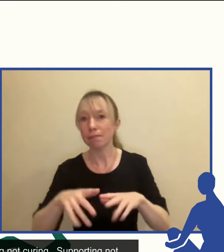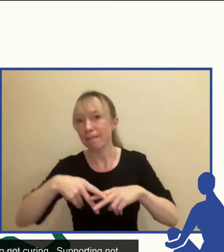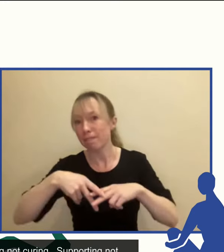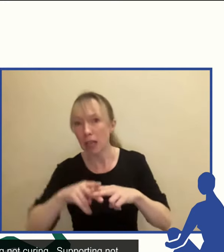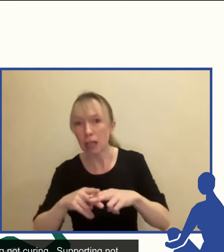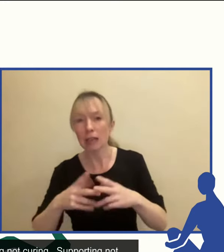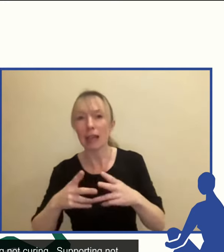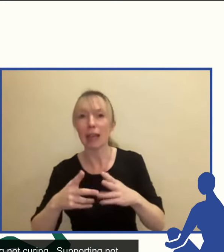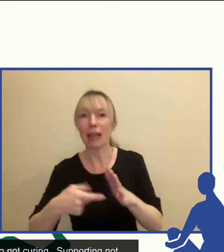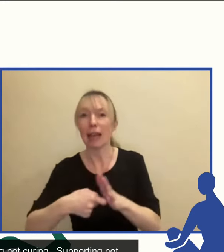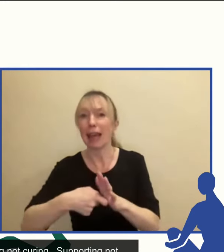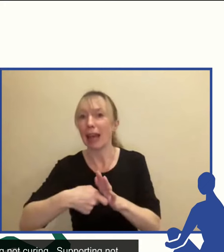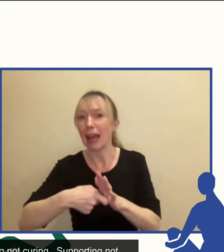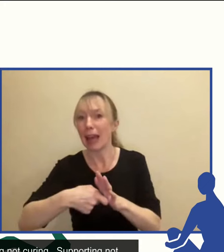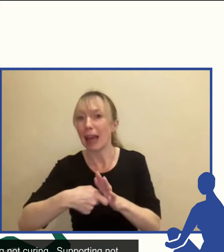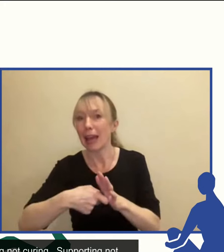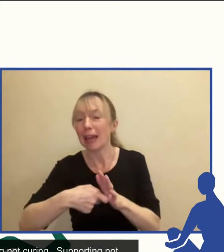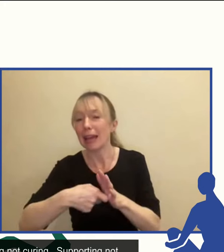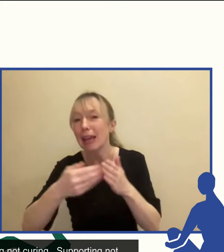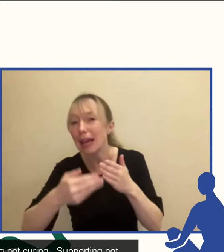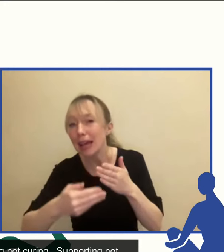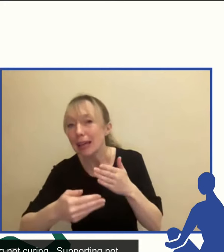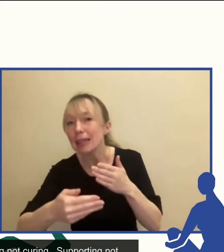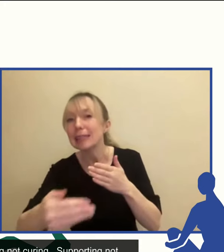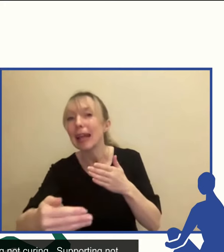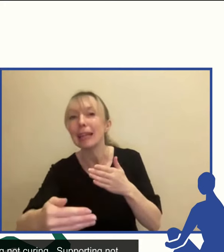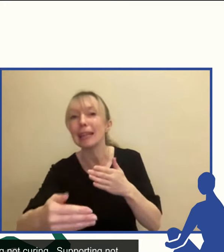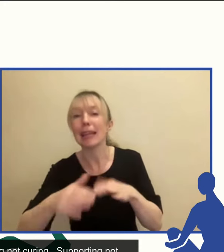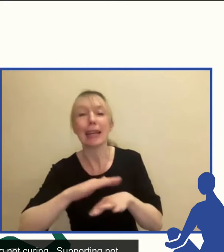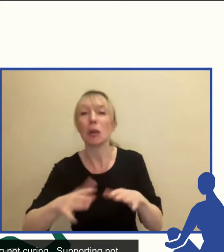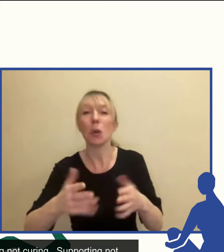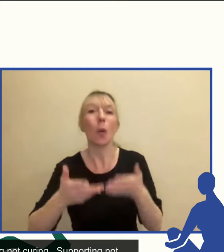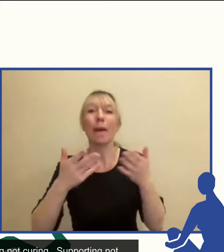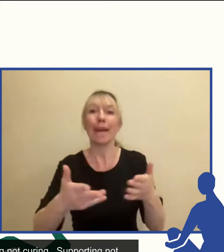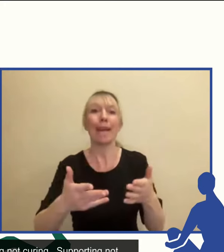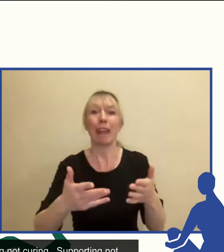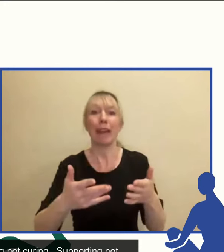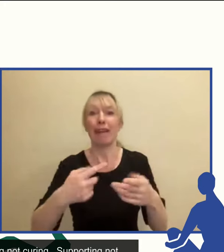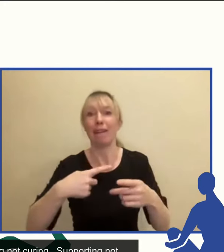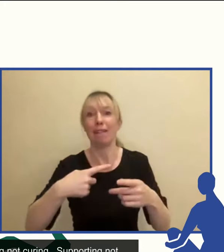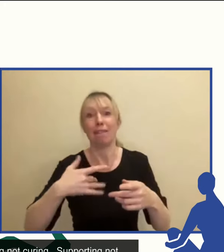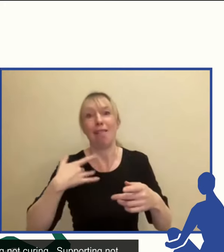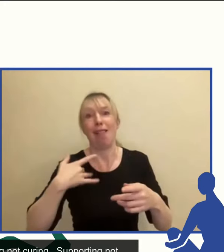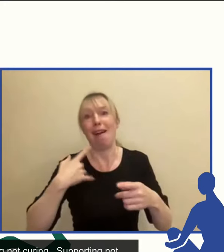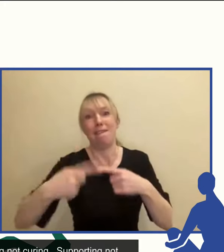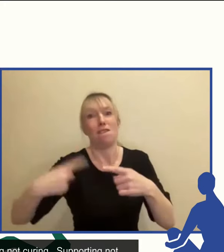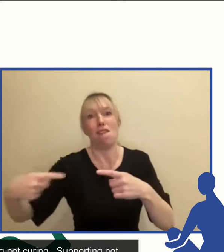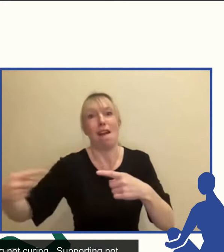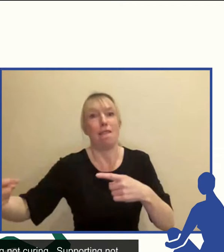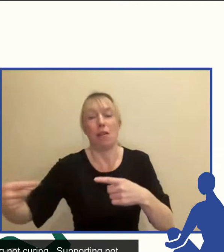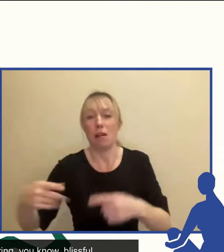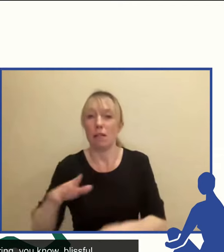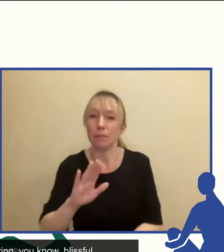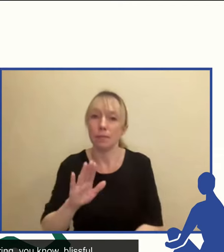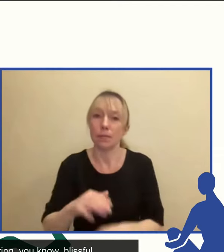extending and not offering, blissful immortality, so to speak.